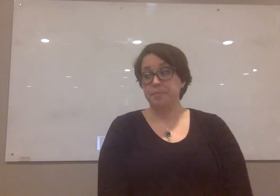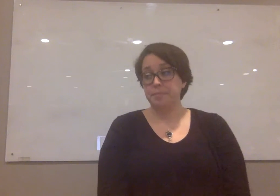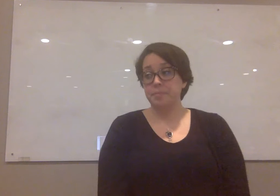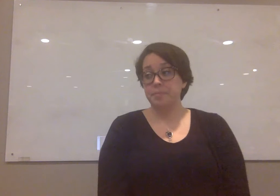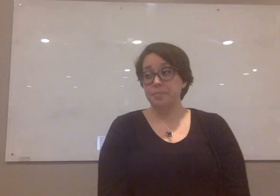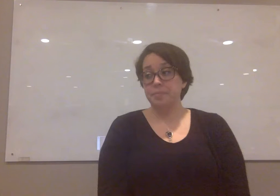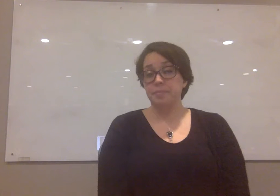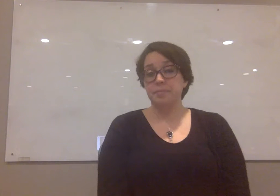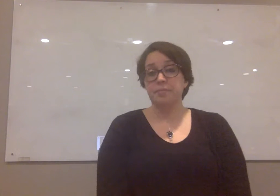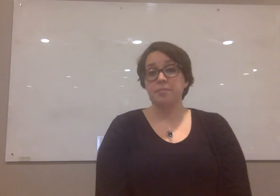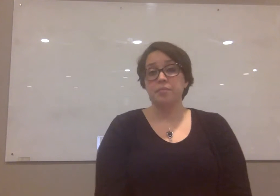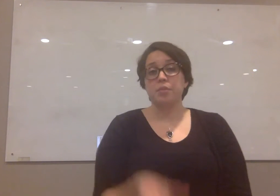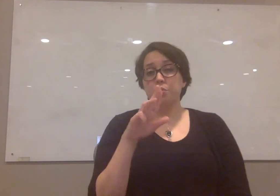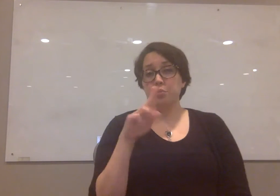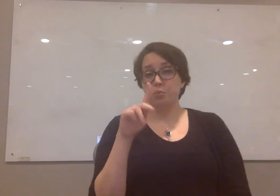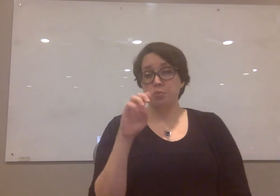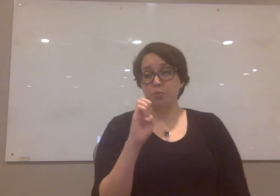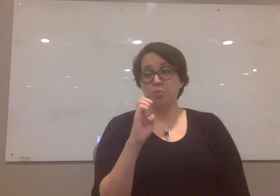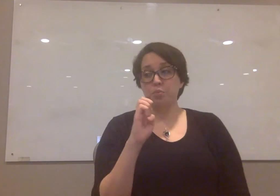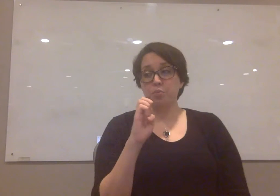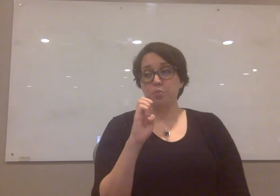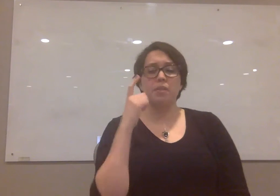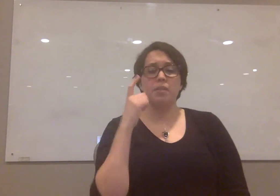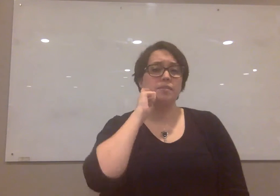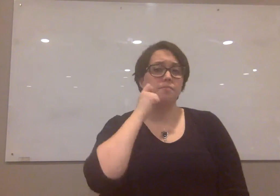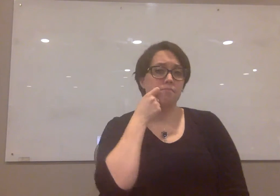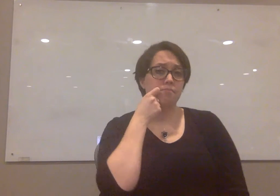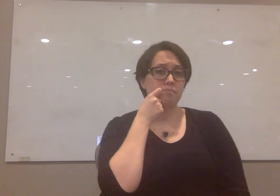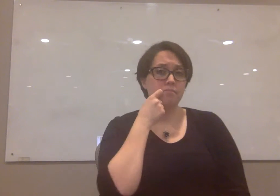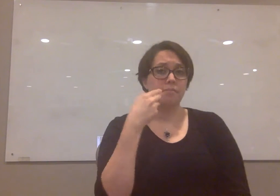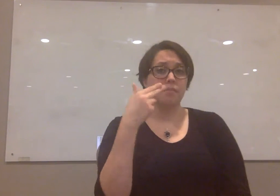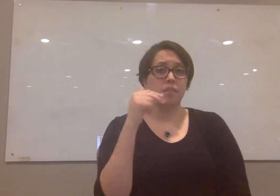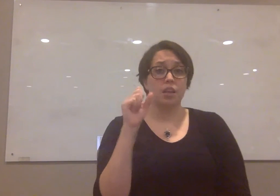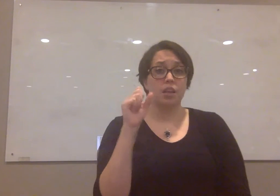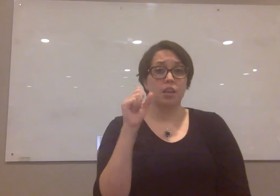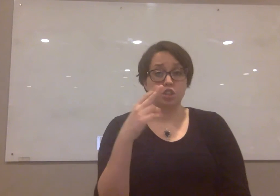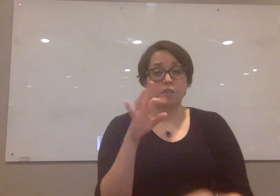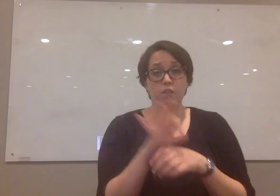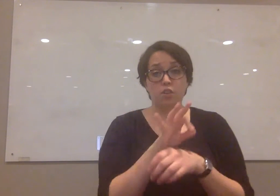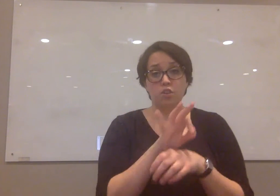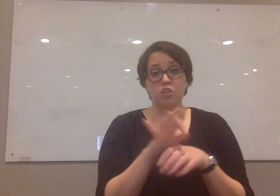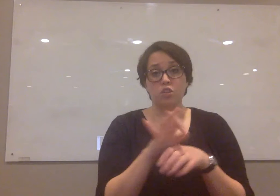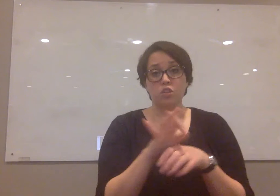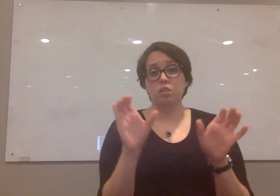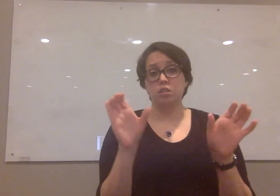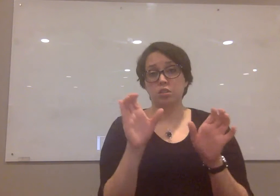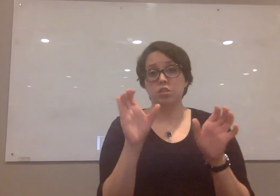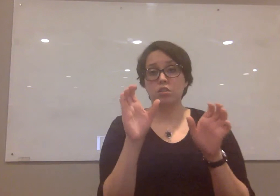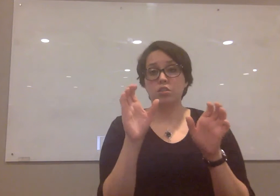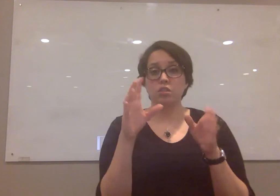Yeah, I thought that was very neat that it's a hash function that also does modular arithmetic, so you don't have to do the very common thing of remapping to the